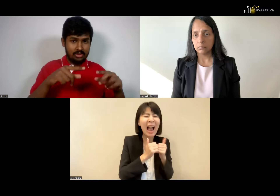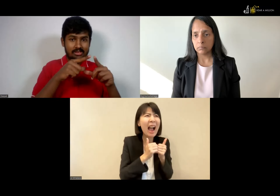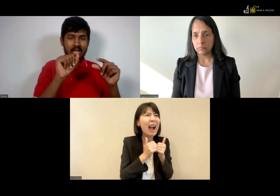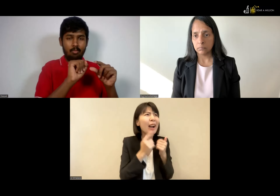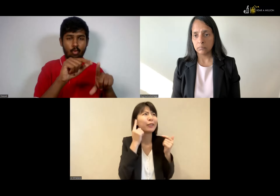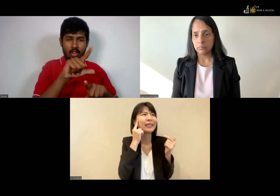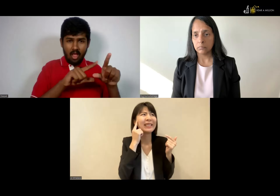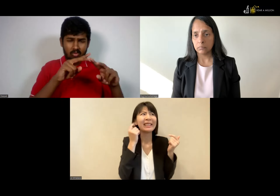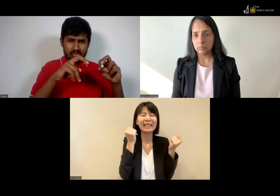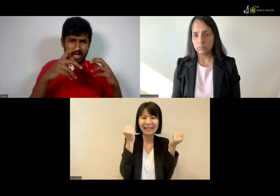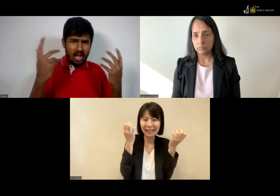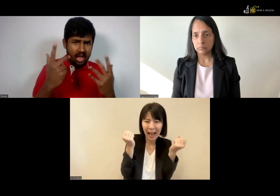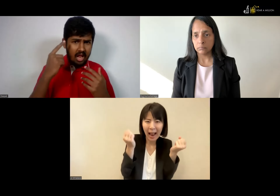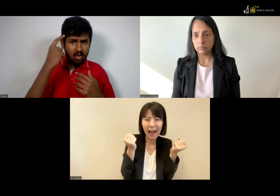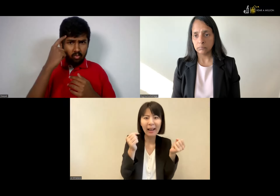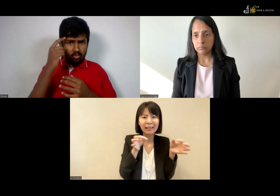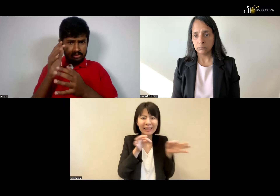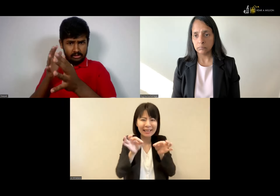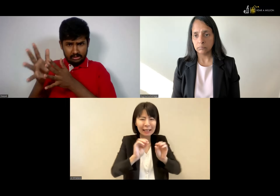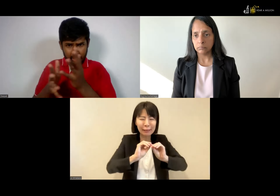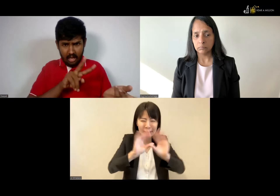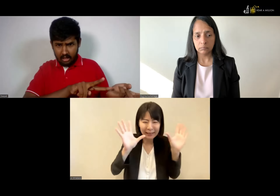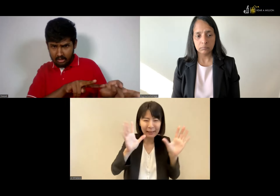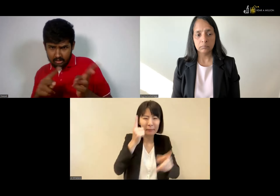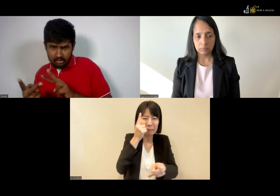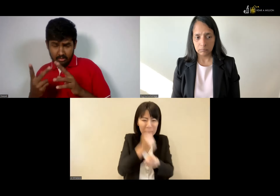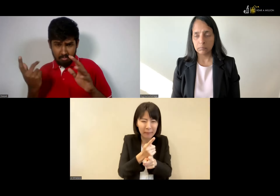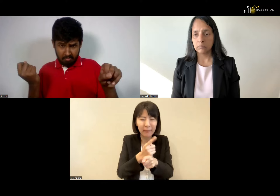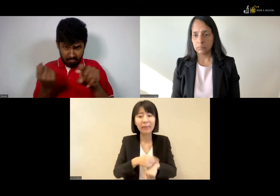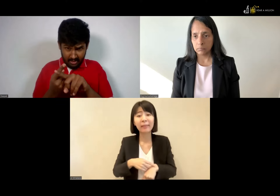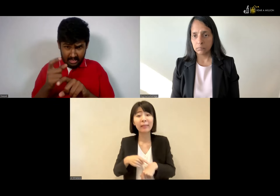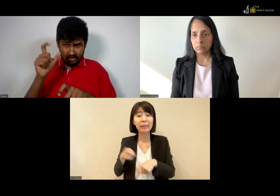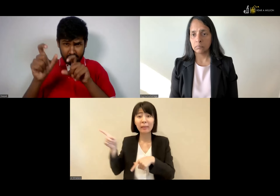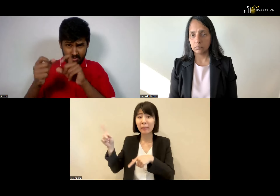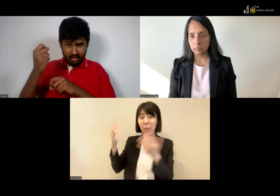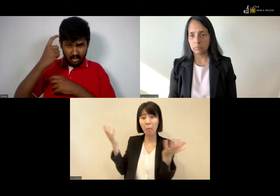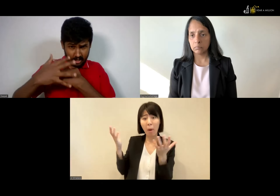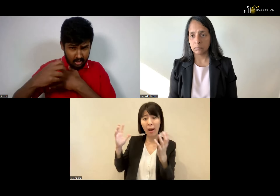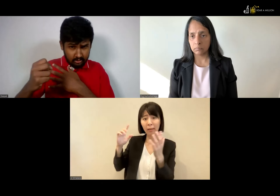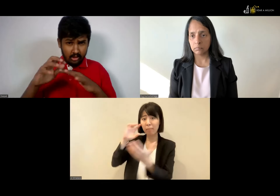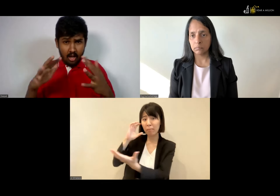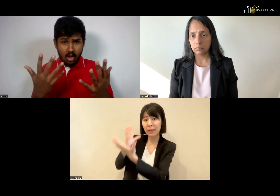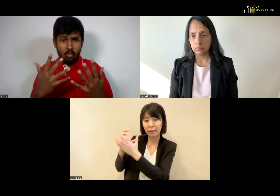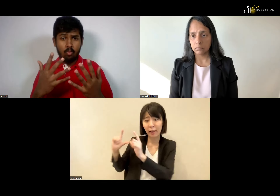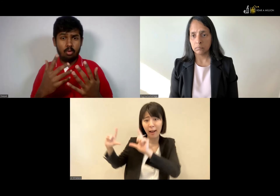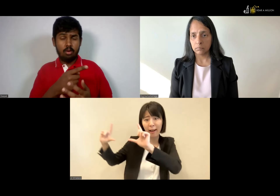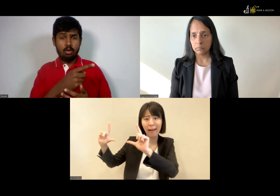to read a lot of material on how we would be signing this correctly, and